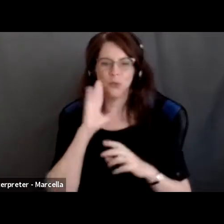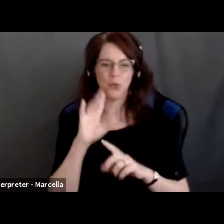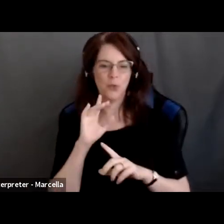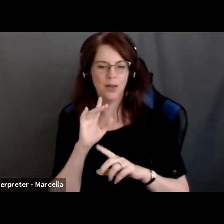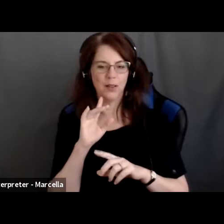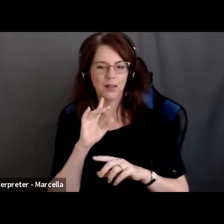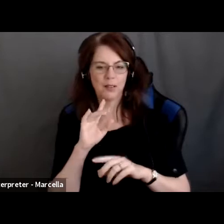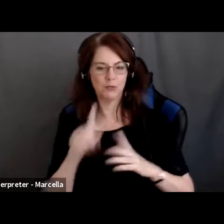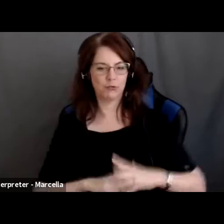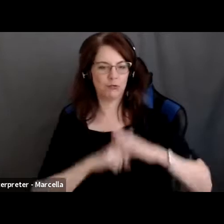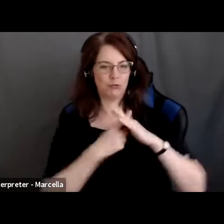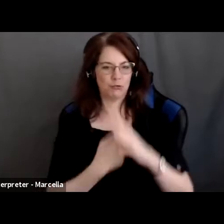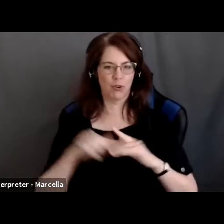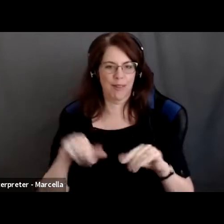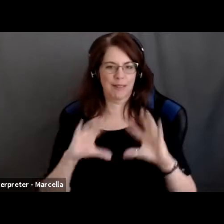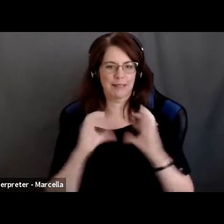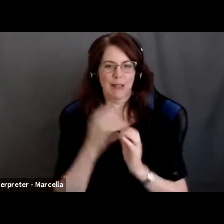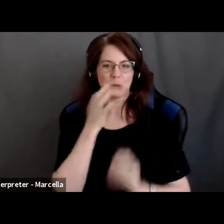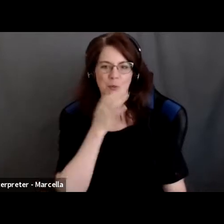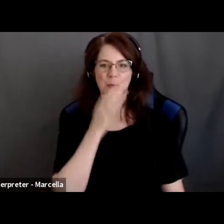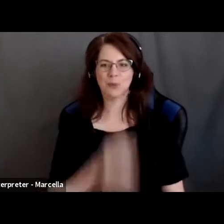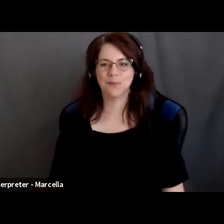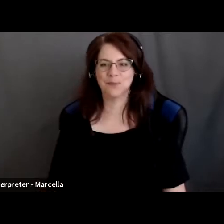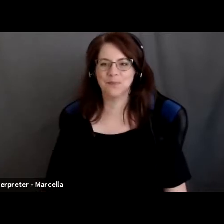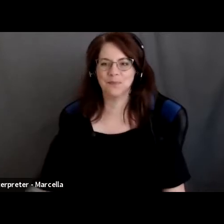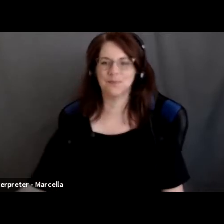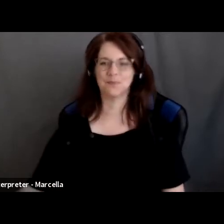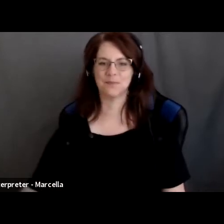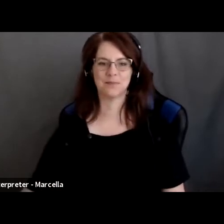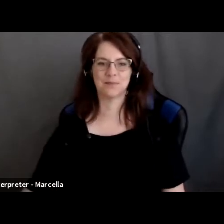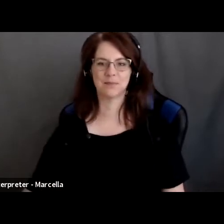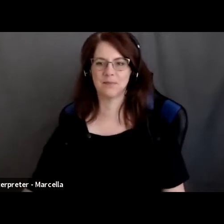you shortly to start this webinar.